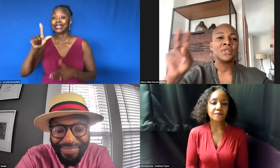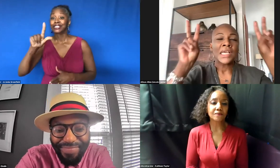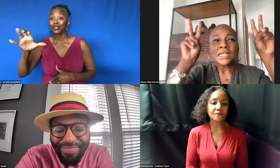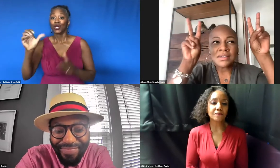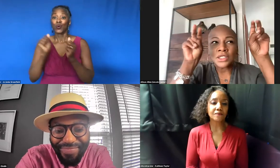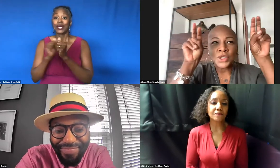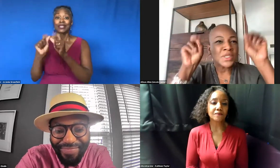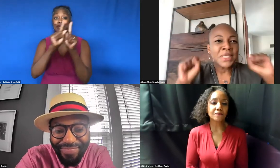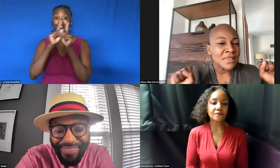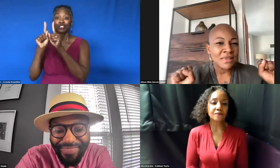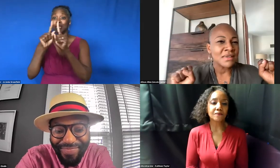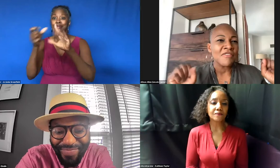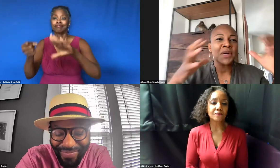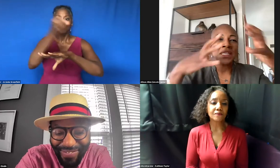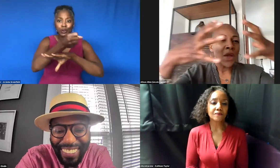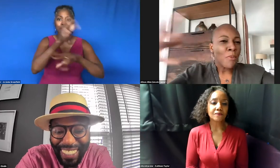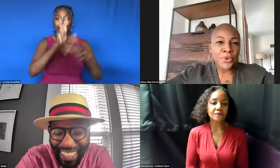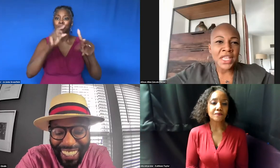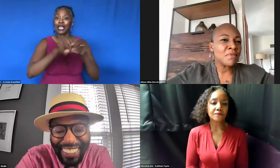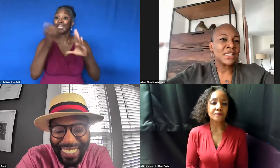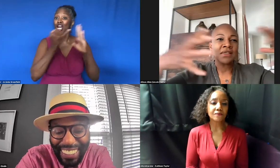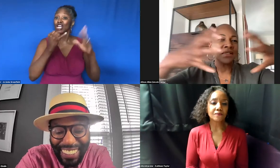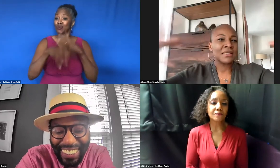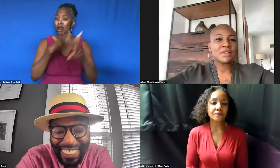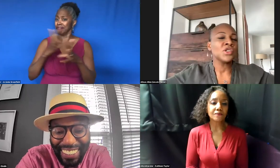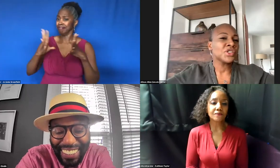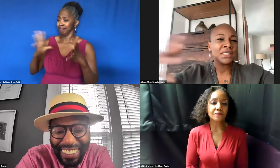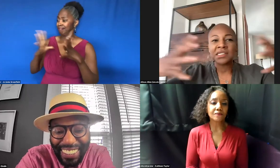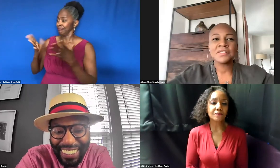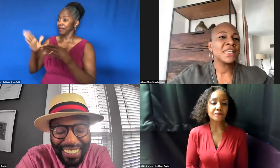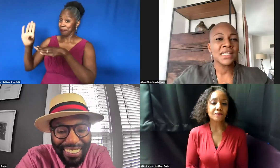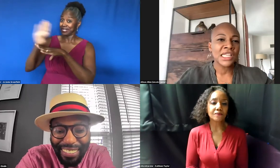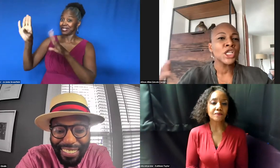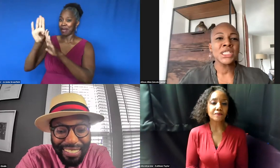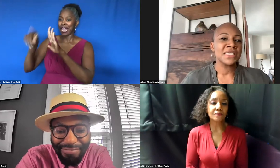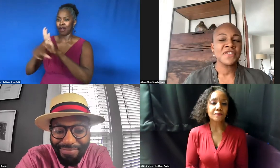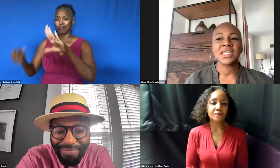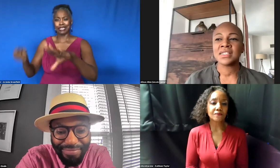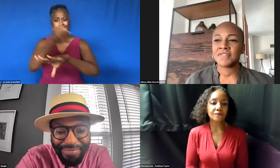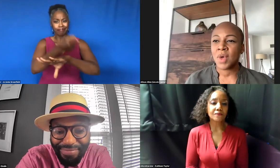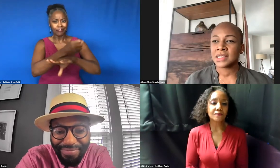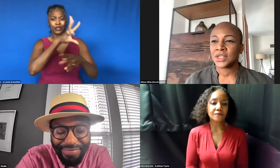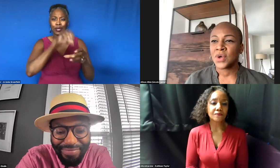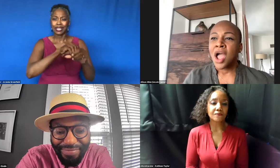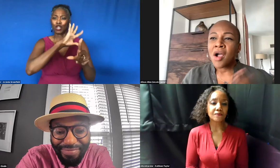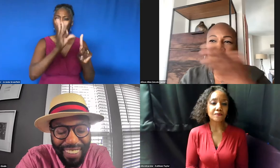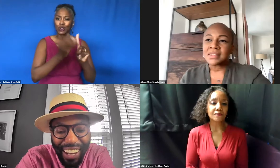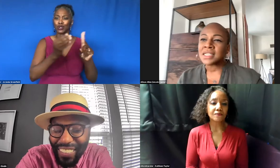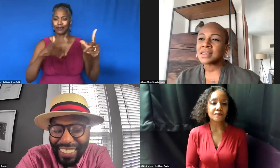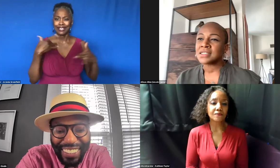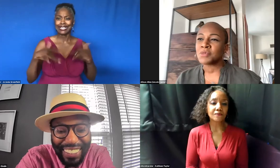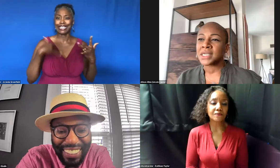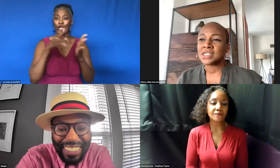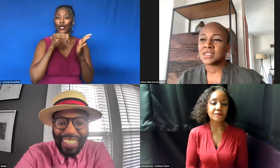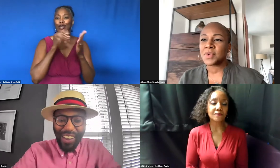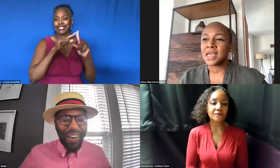arts world, still do their business stuff, but bring them into this culture and into this feeling and learning different things if they want to. All right,